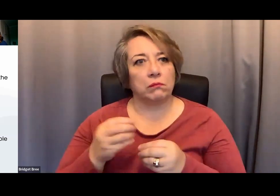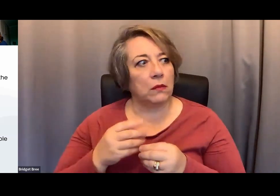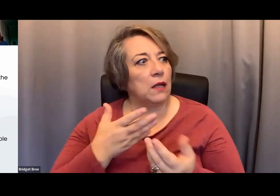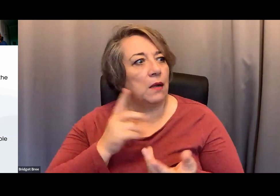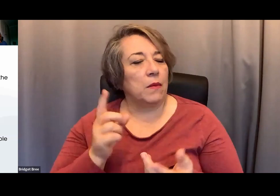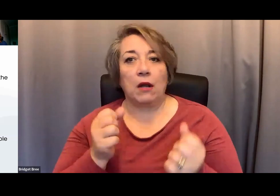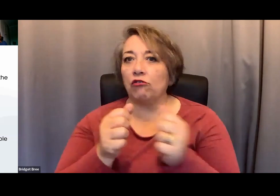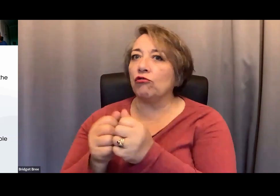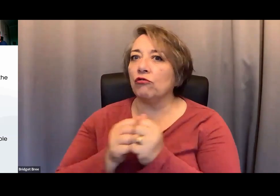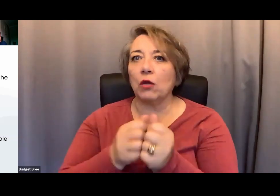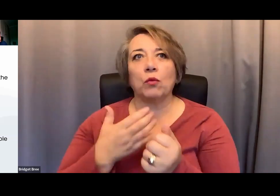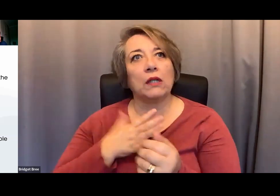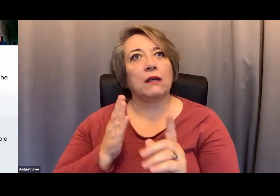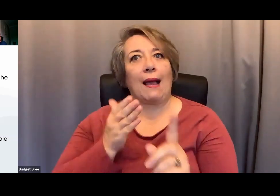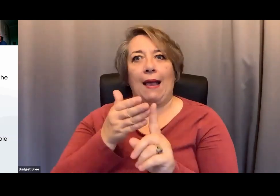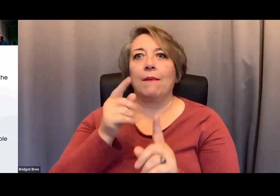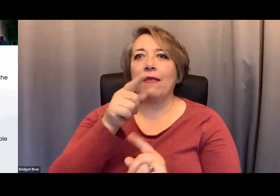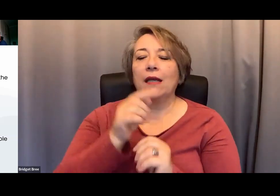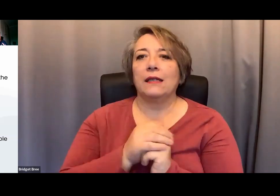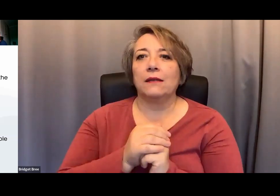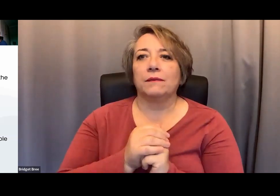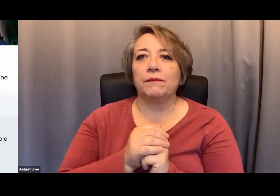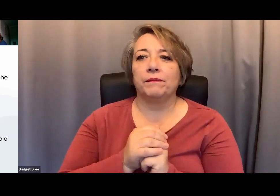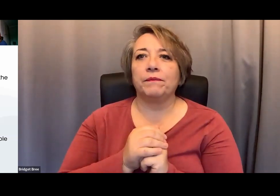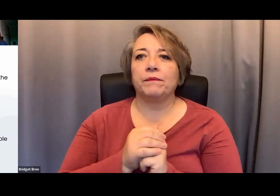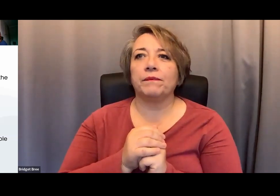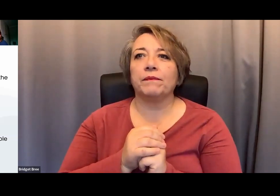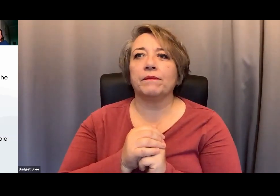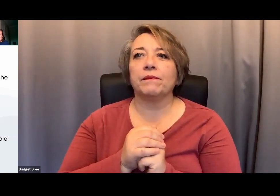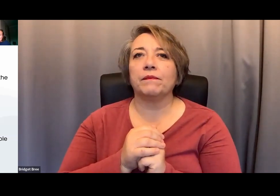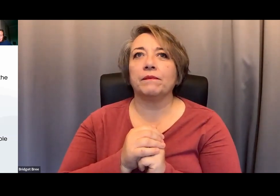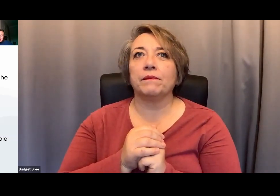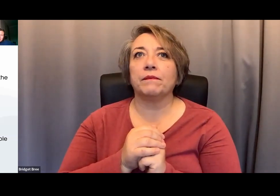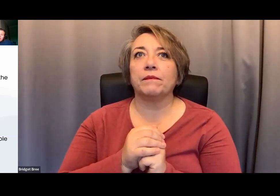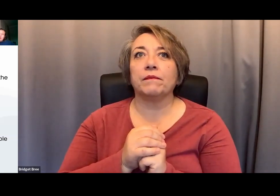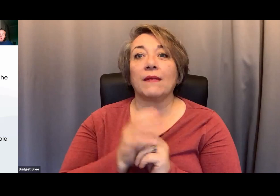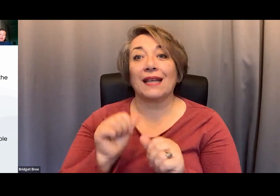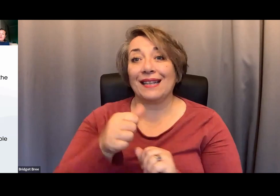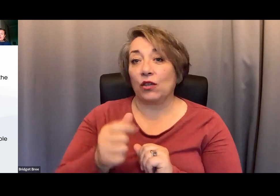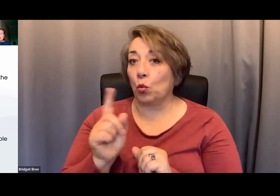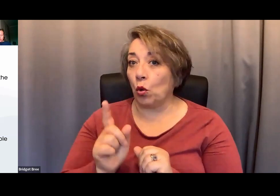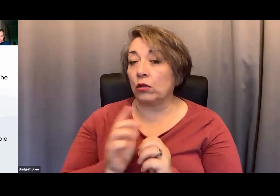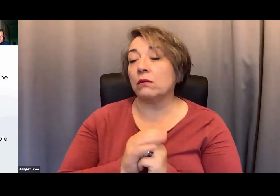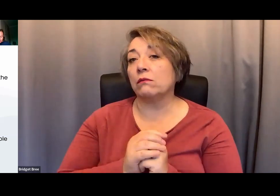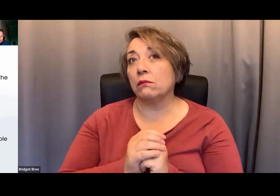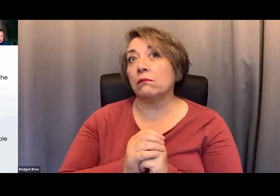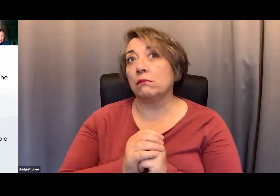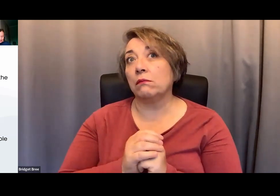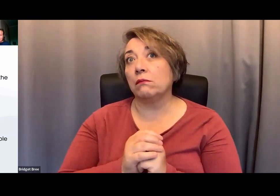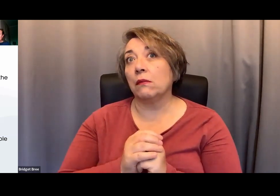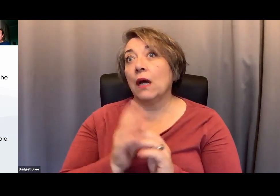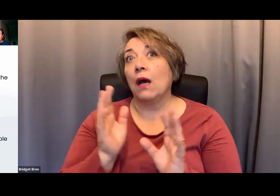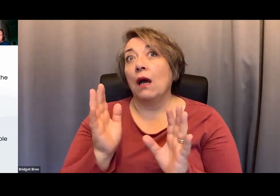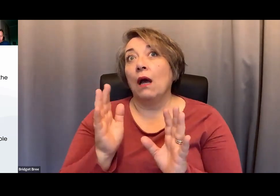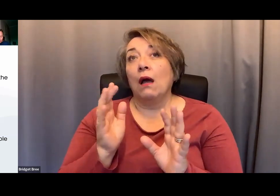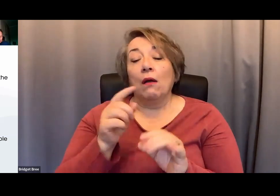we should be aiming for and where we should be trying to get to. In terms of our next steps, we are officially launching